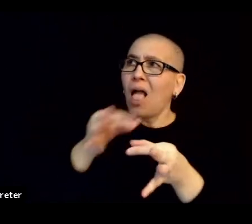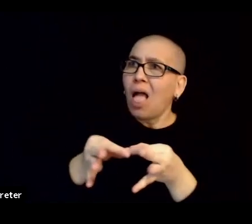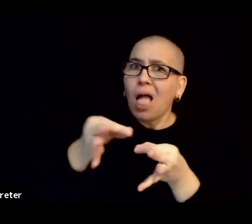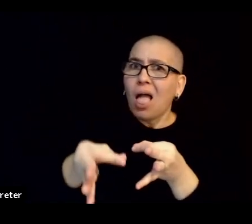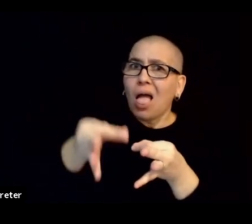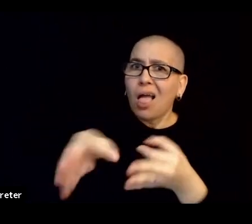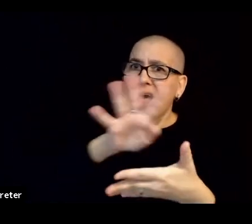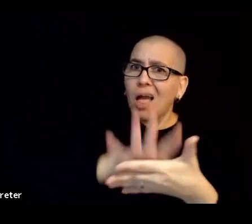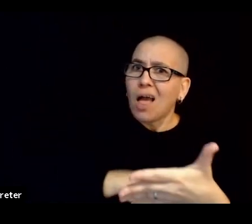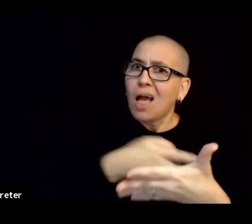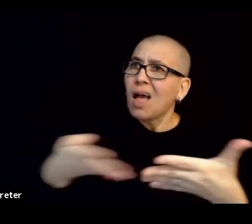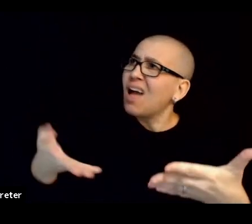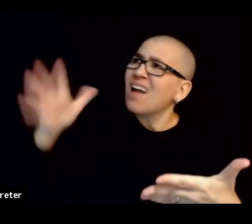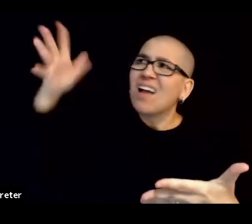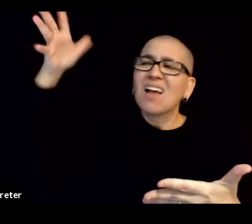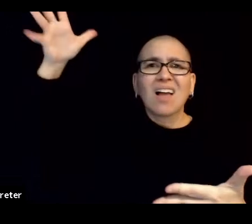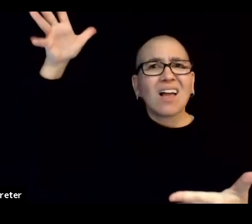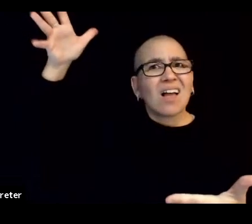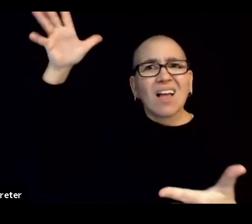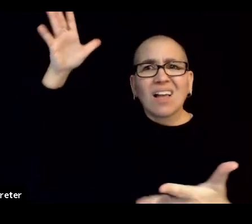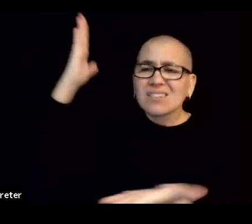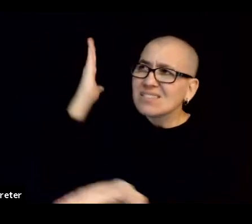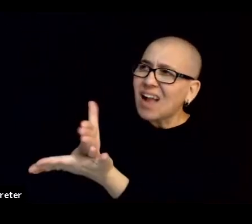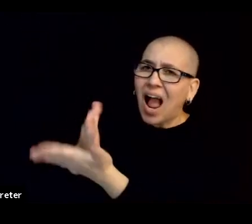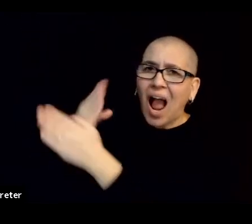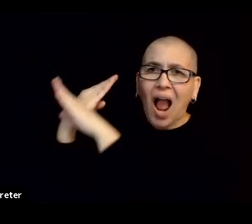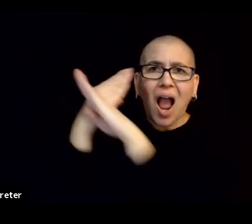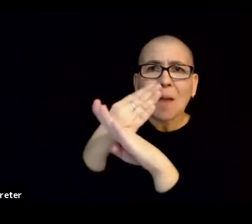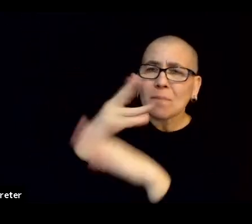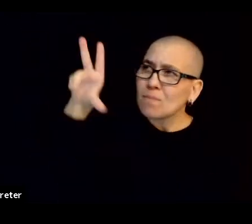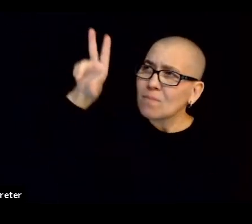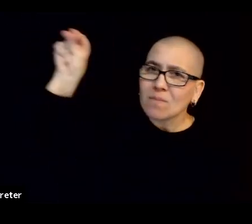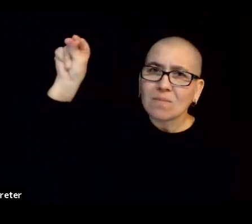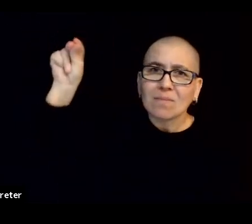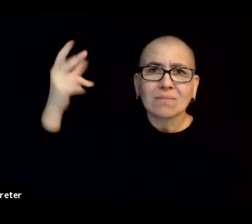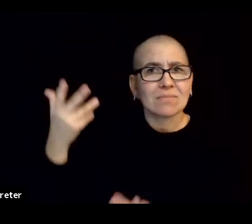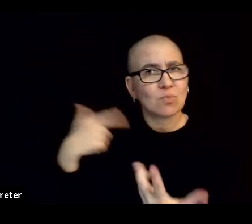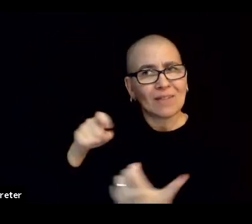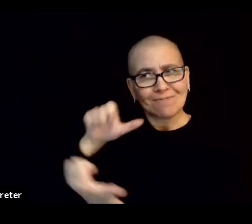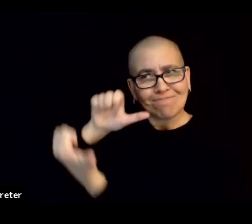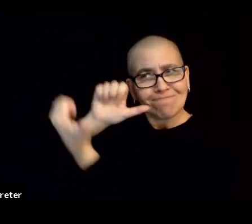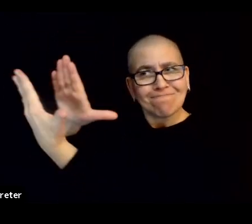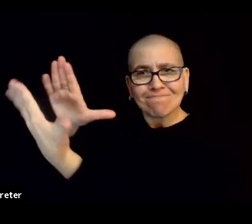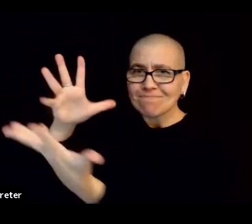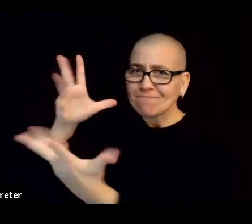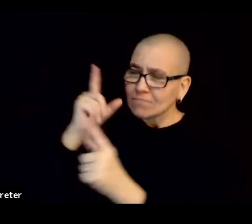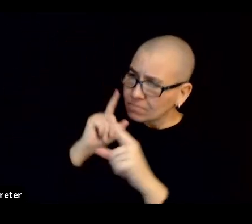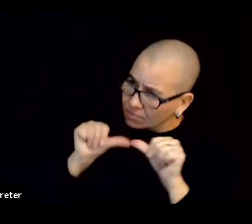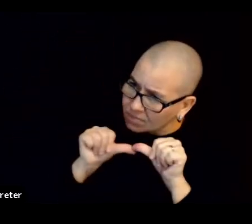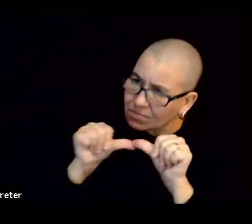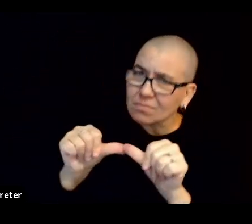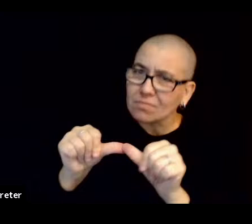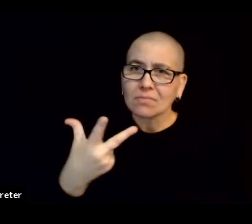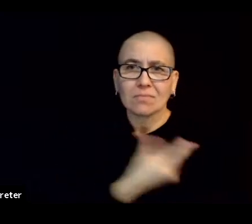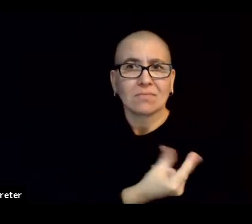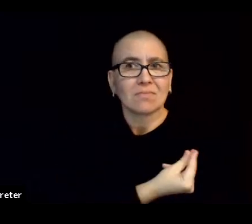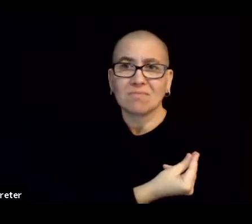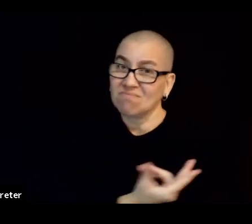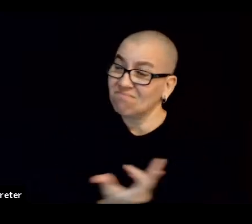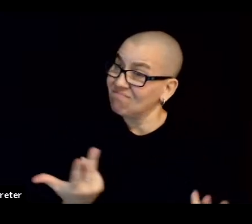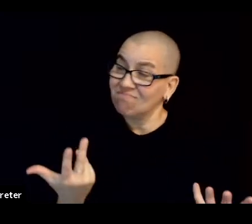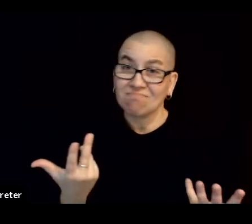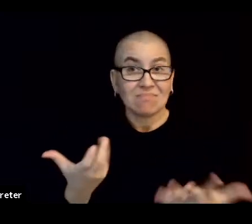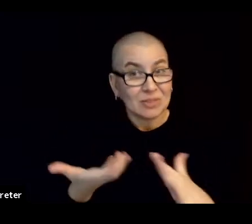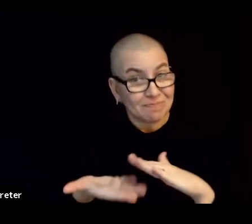in Minnesota. And finally, we must ramp up our communication efforts. We're hearing regularly from our AARP members who